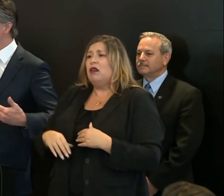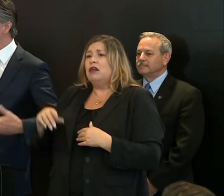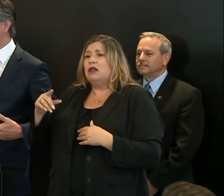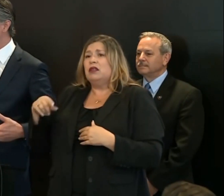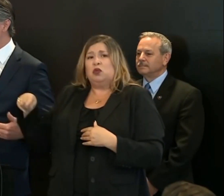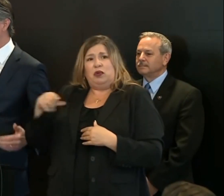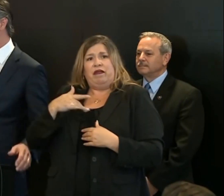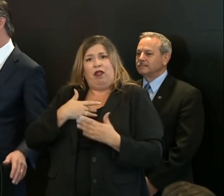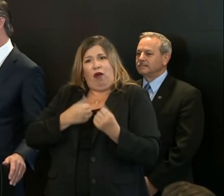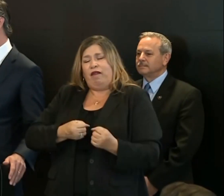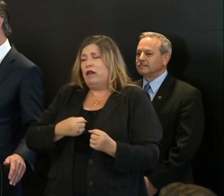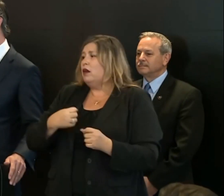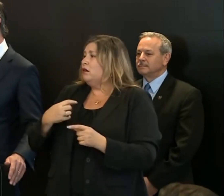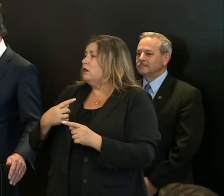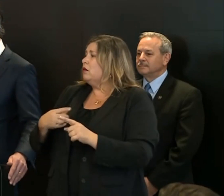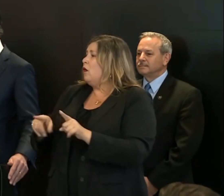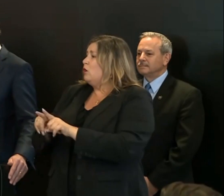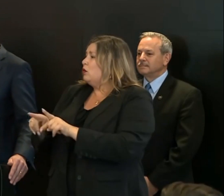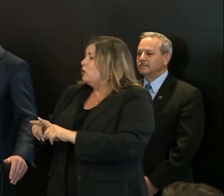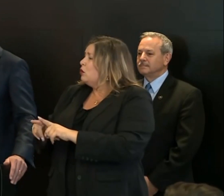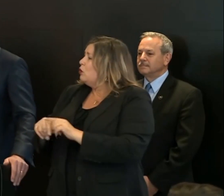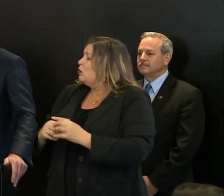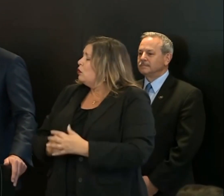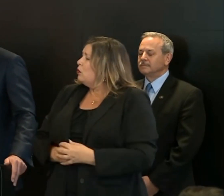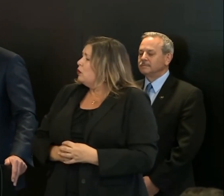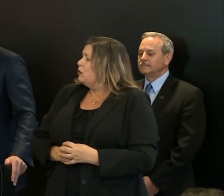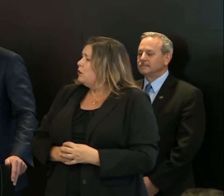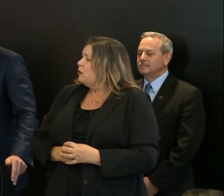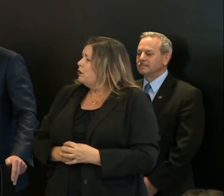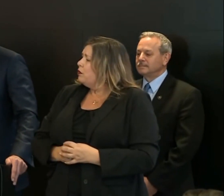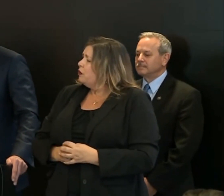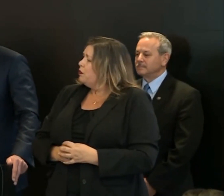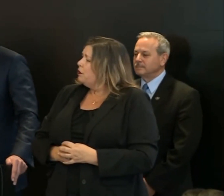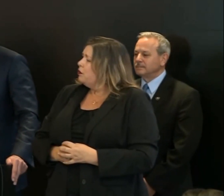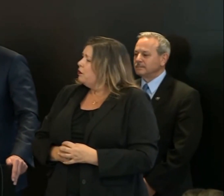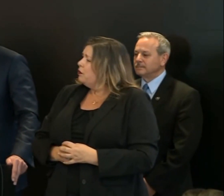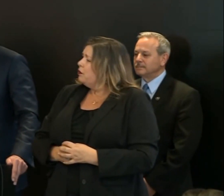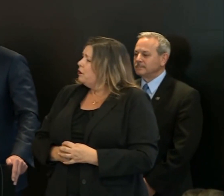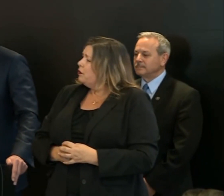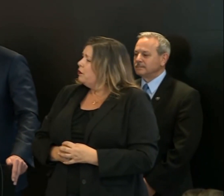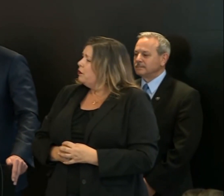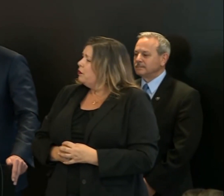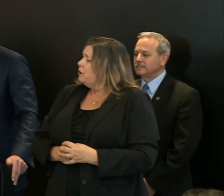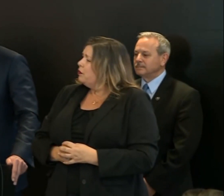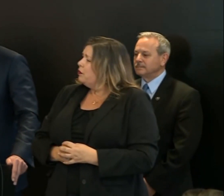perspective and from a public health perspective. At the first facility that